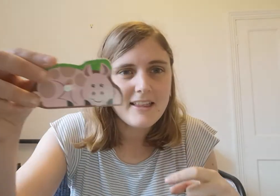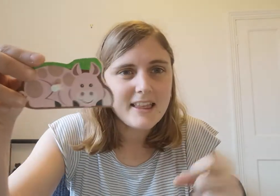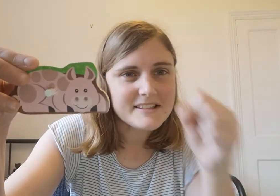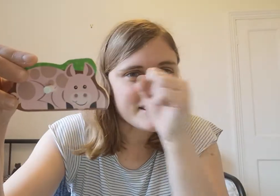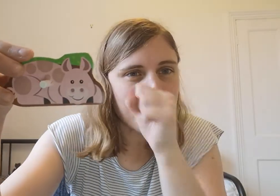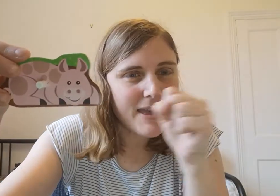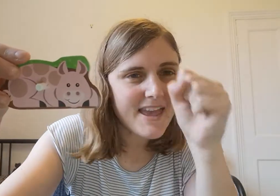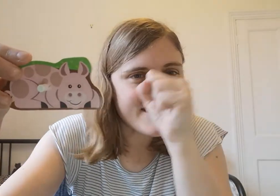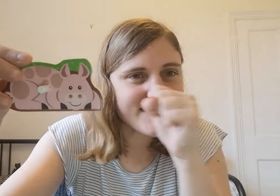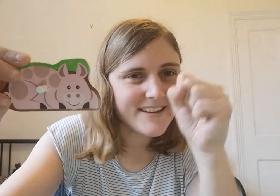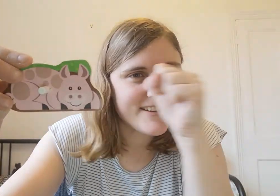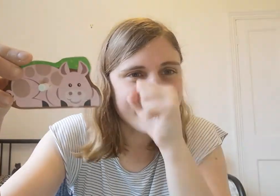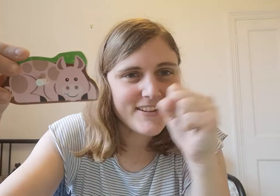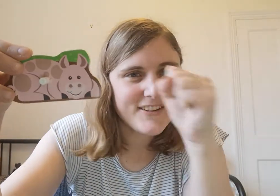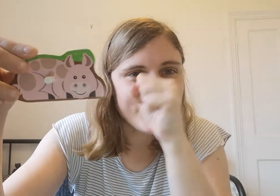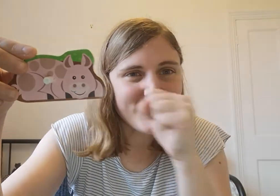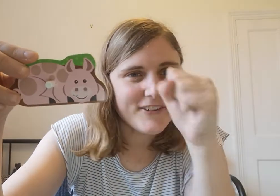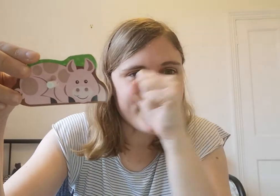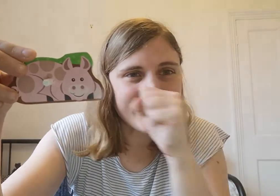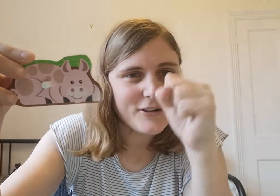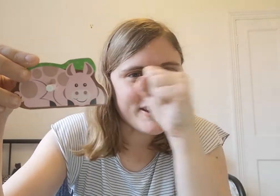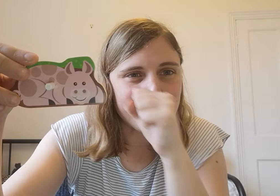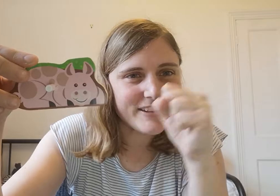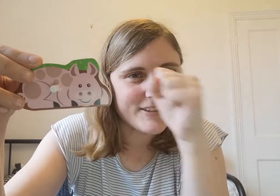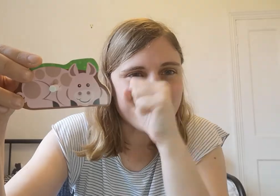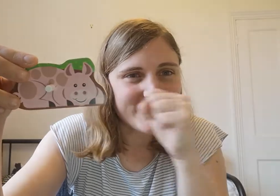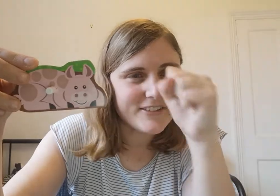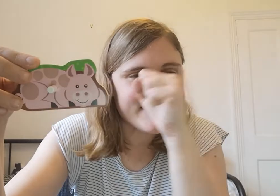It's the pig. Oink, oink, oink, oink, oink.